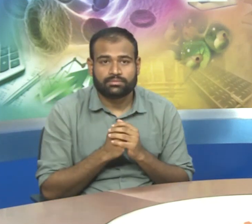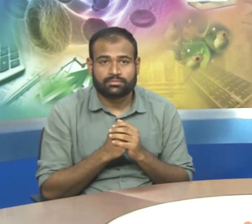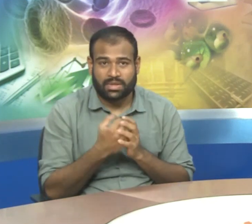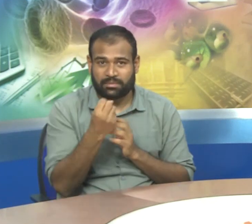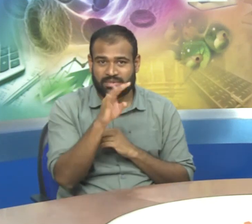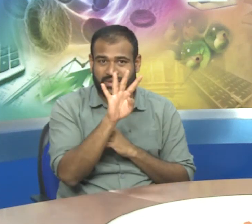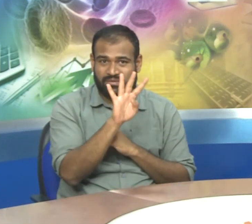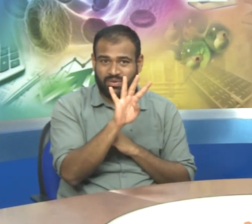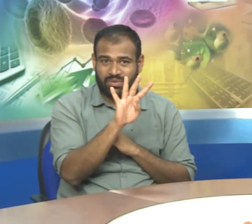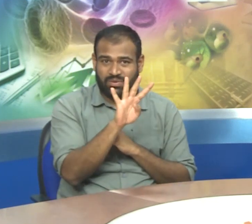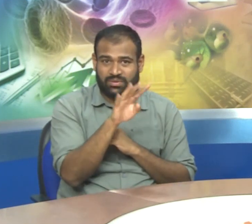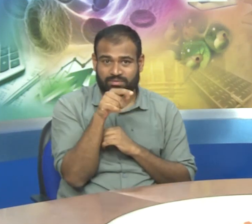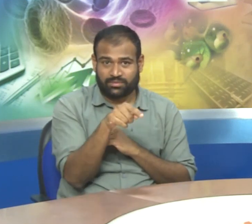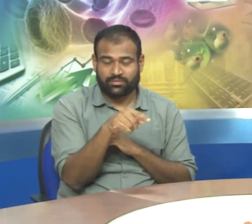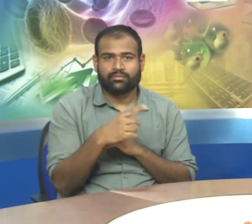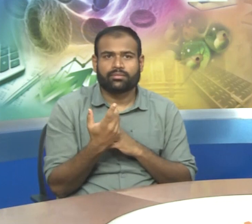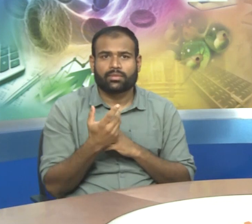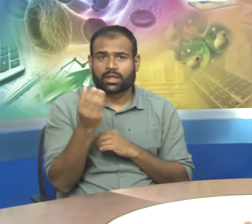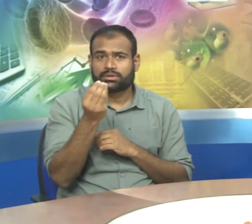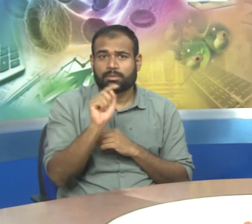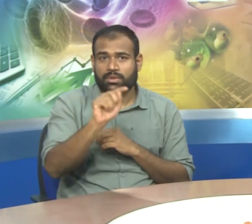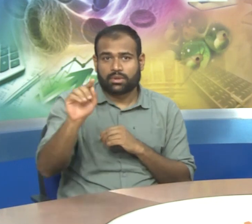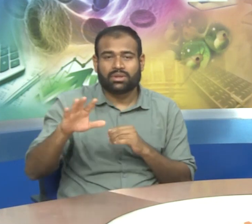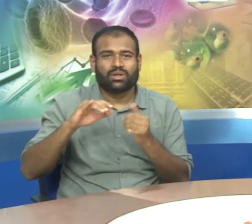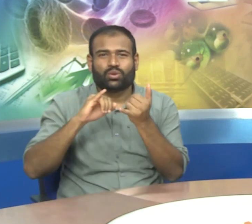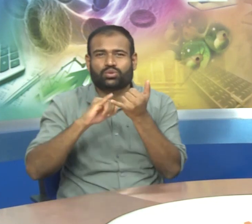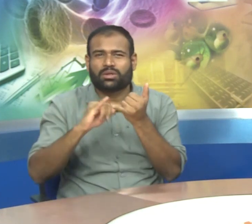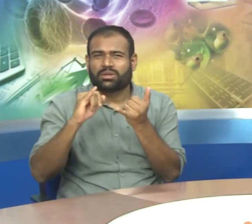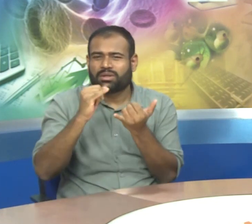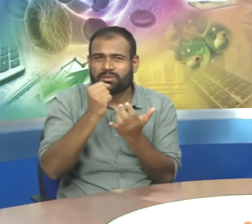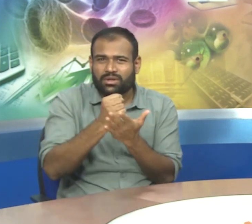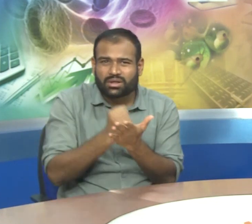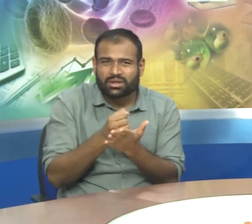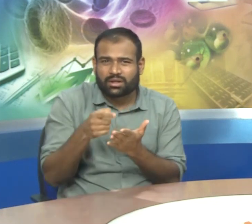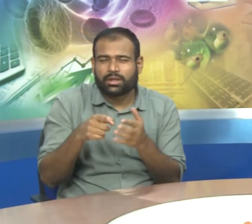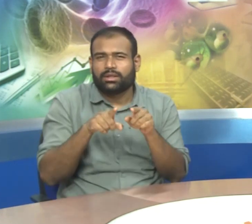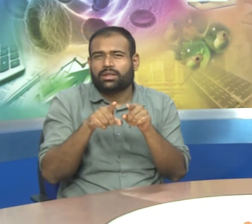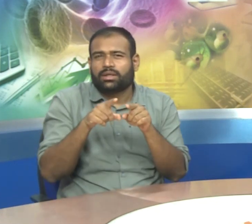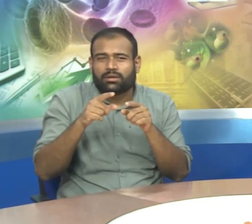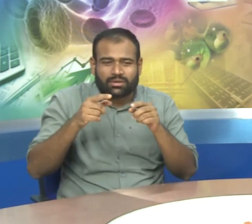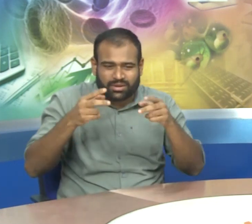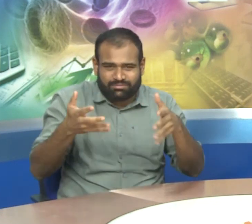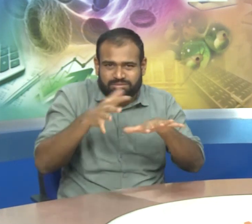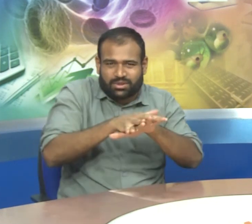reports, conference proceedings, thesis, dissertations, patents, etc.